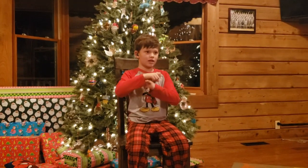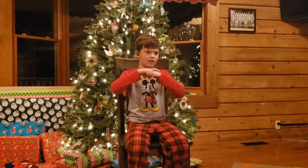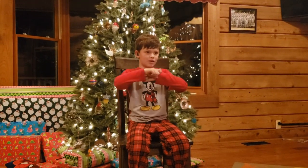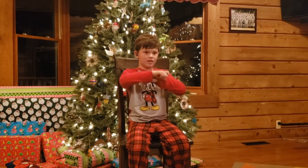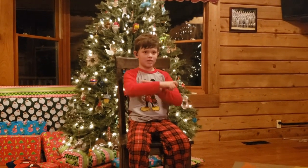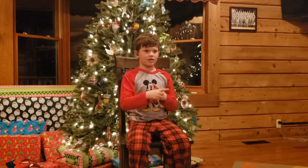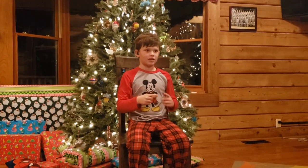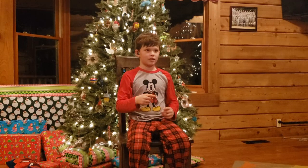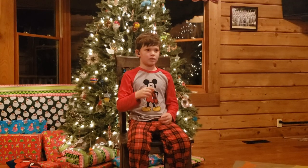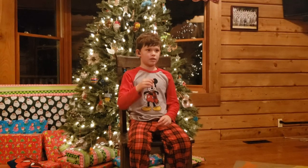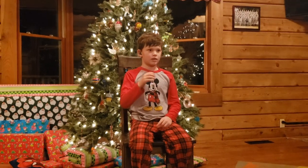by Eric Carle.